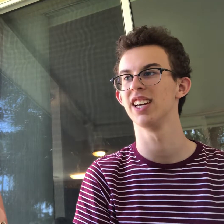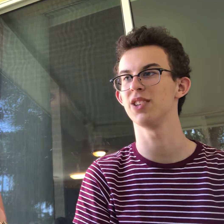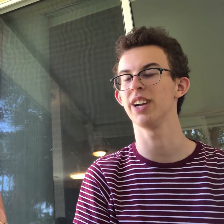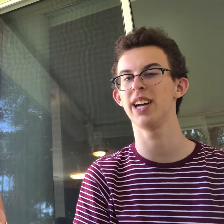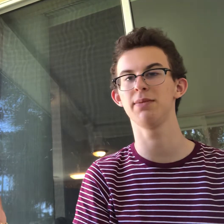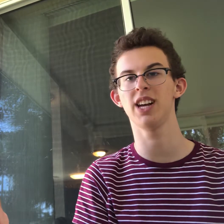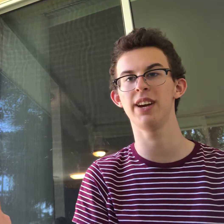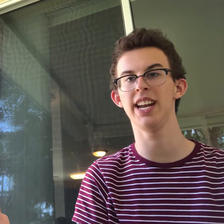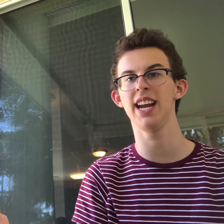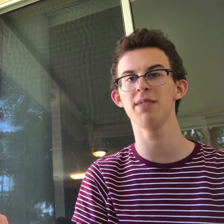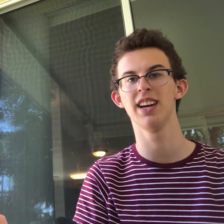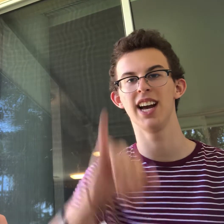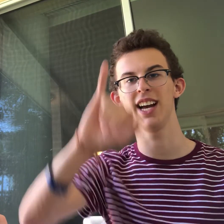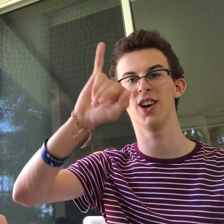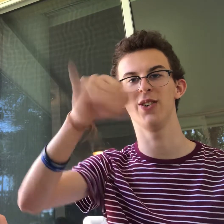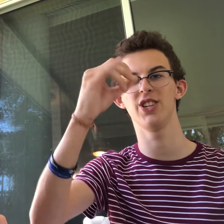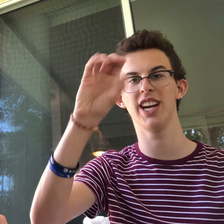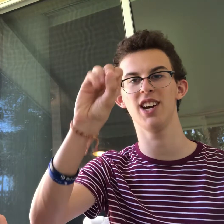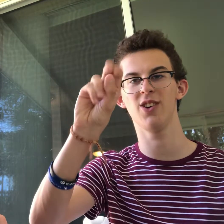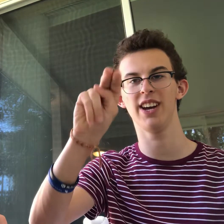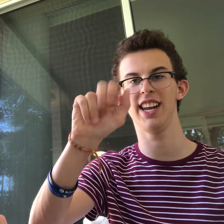So when I spell out my name, I go Jonathan